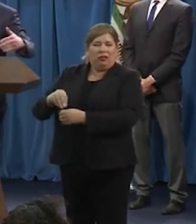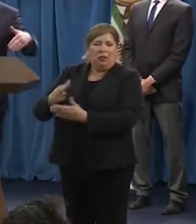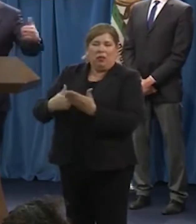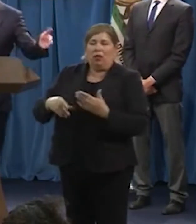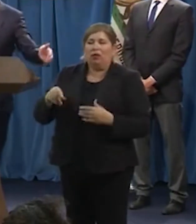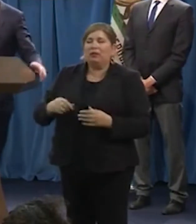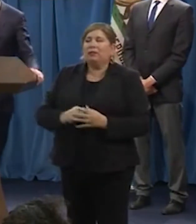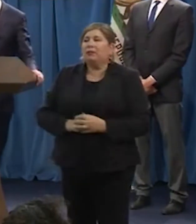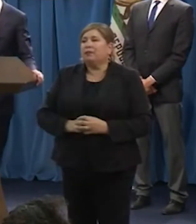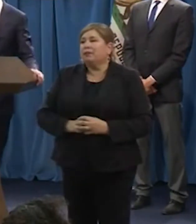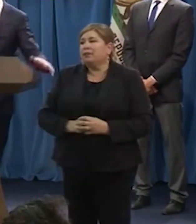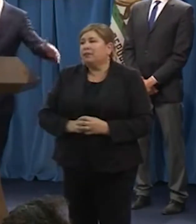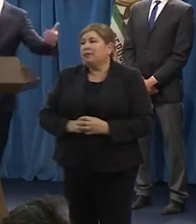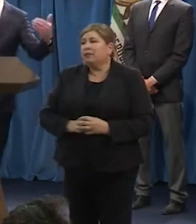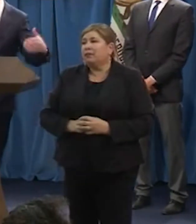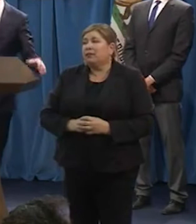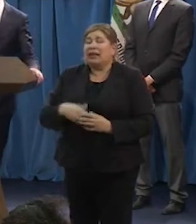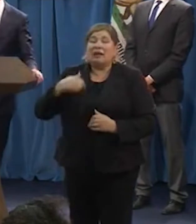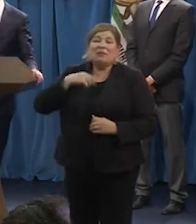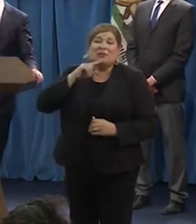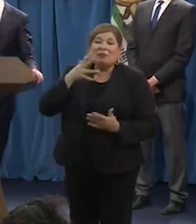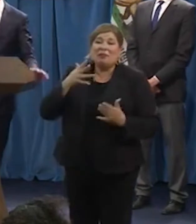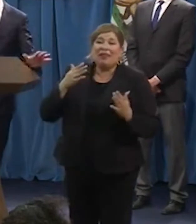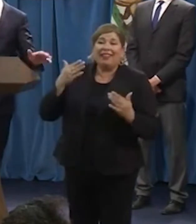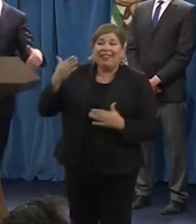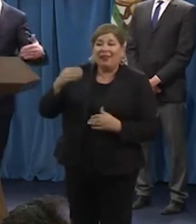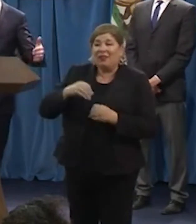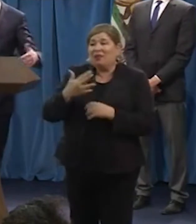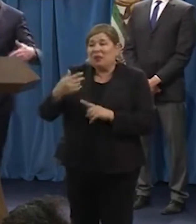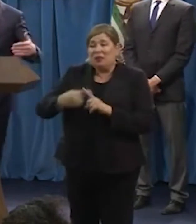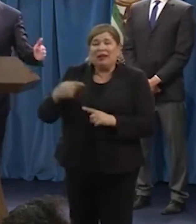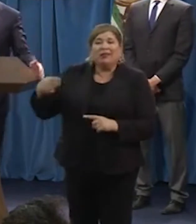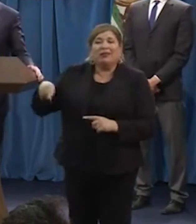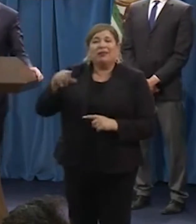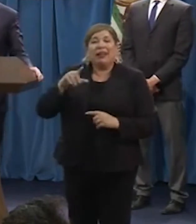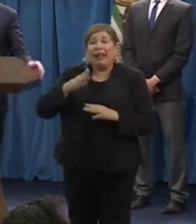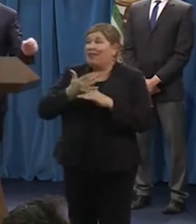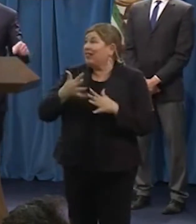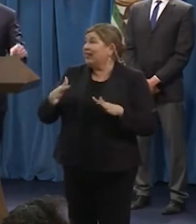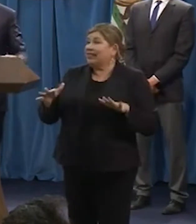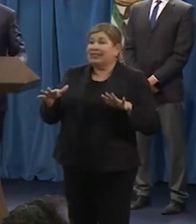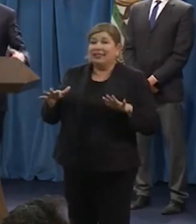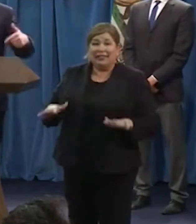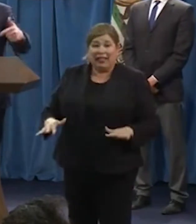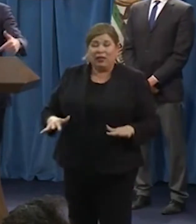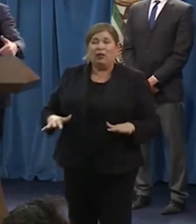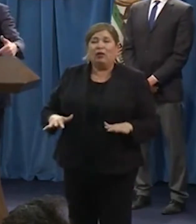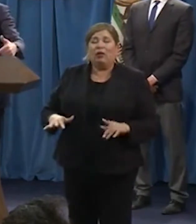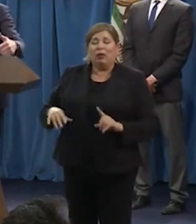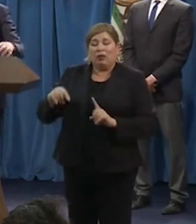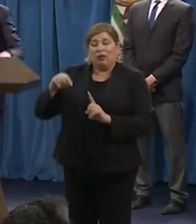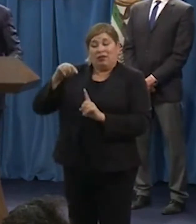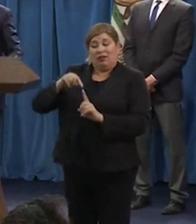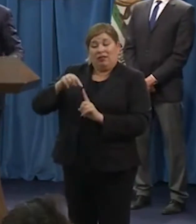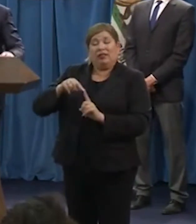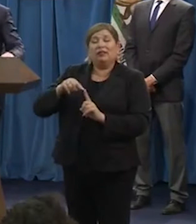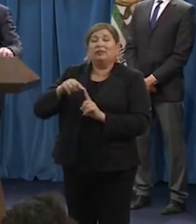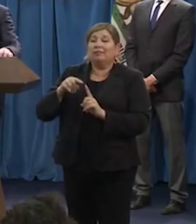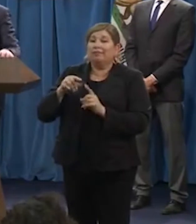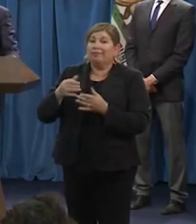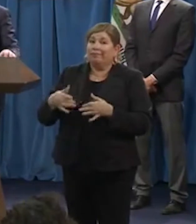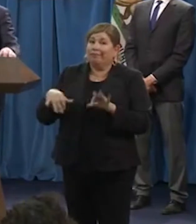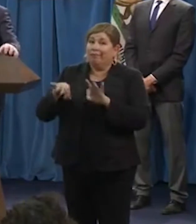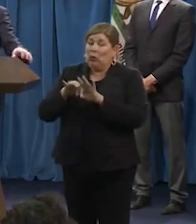here, and hopefully in a number of months, talking about what occurred and dust settles and ways to improve. This will be an imperative for the federal government